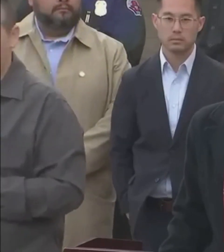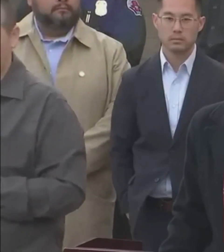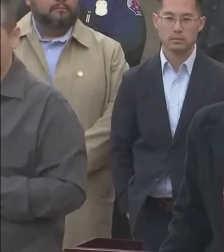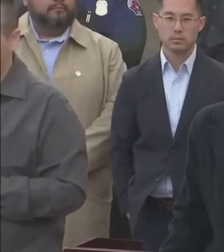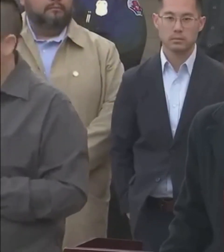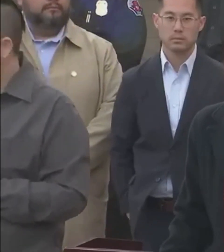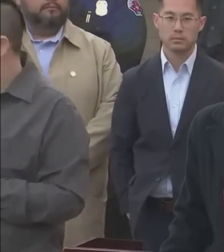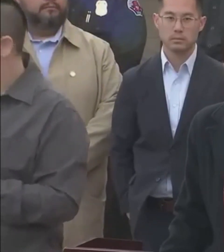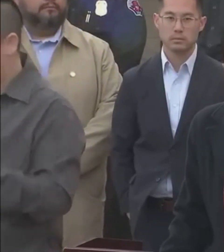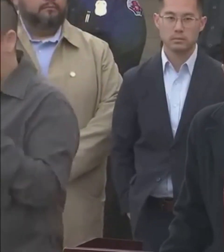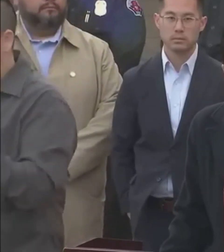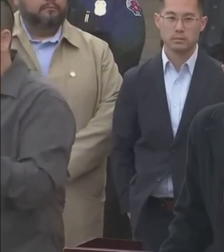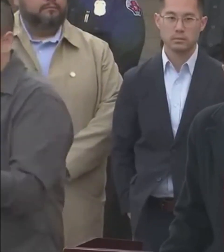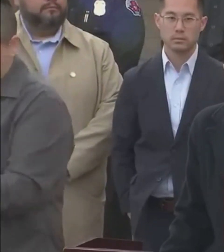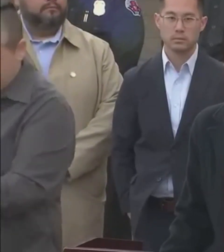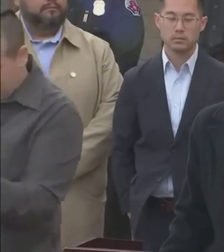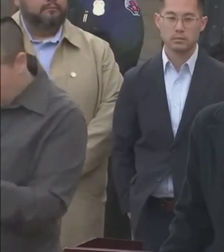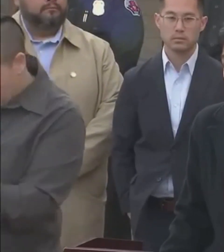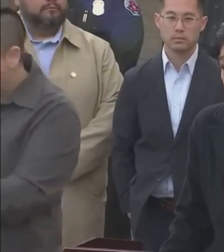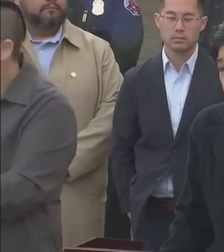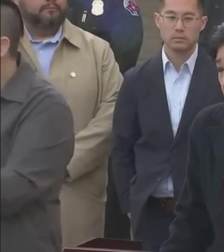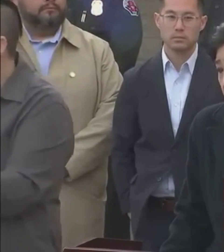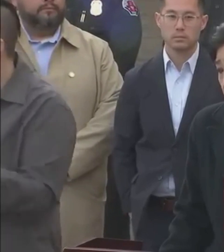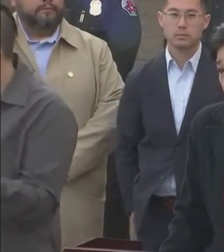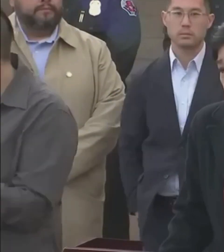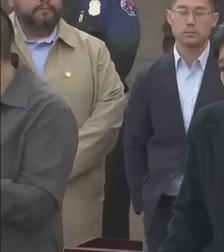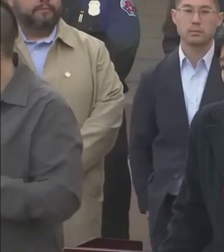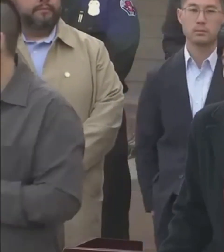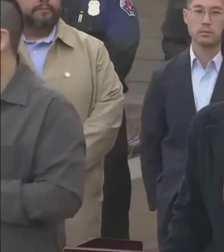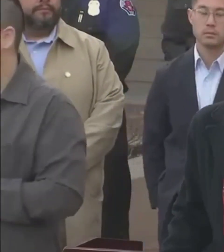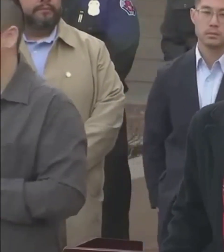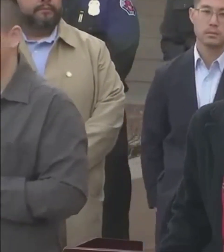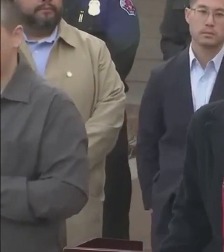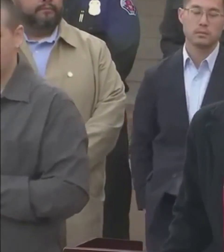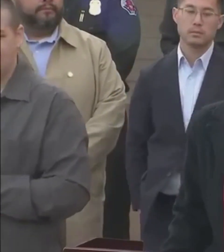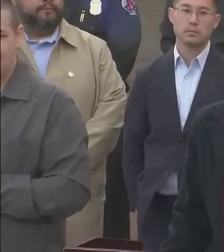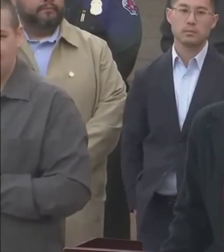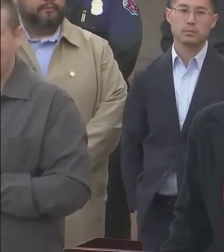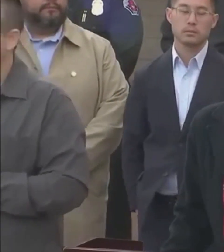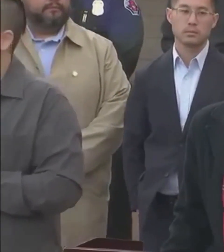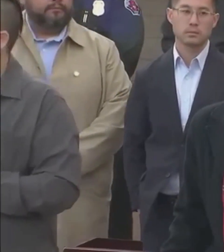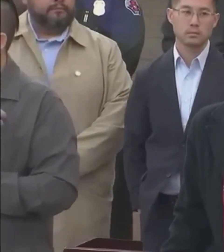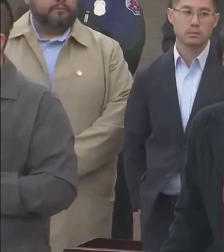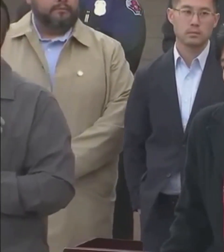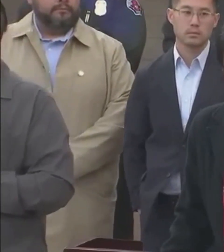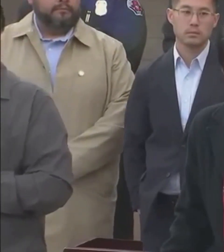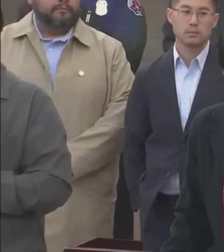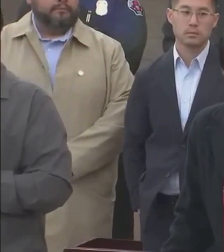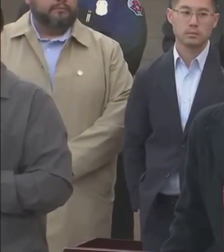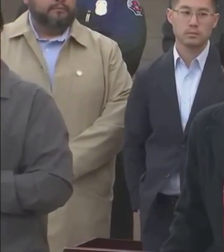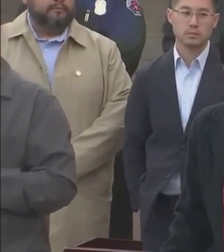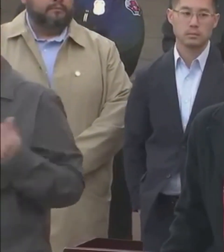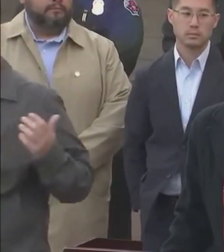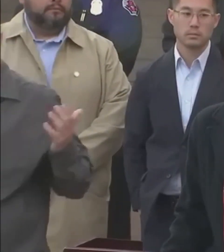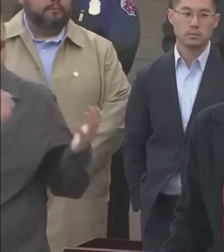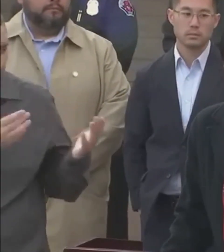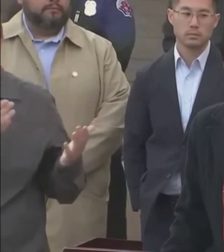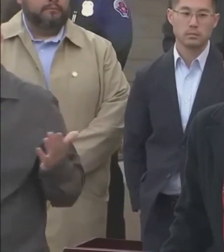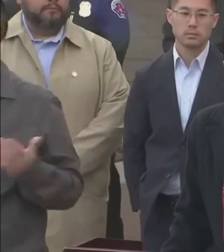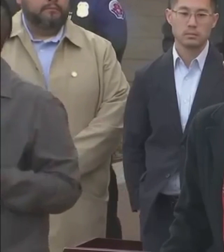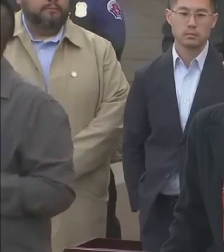demonstration. We are additionally appealing to God for the security of policing community area individuals as the shooter is currently at